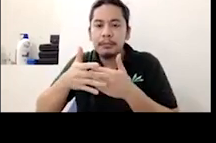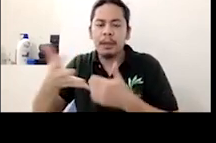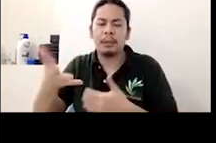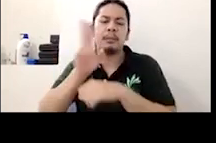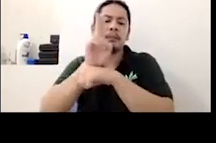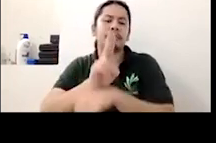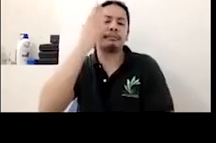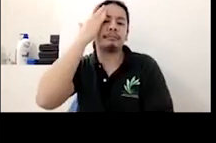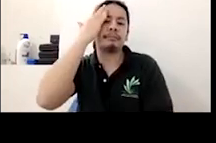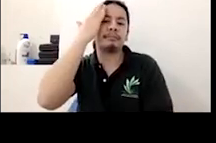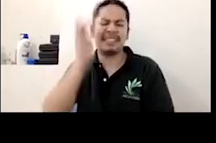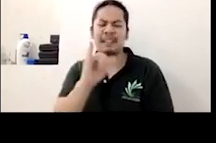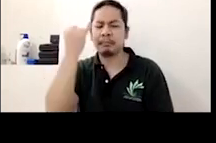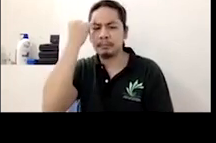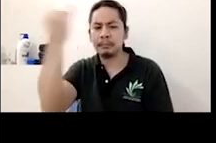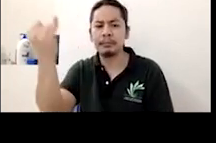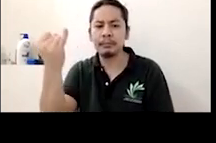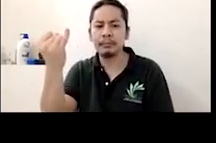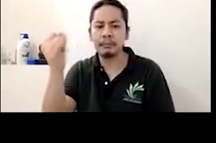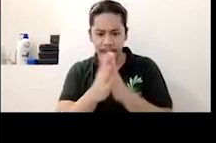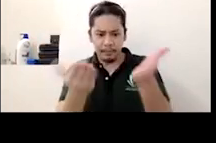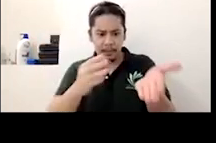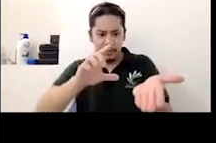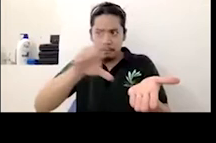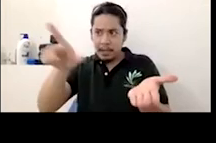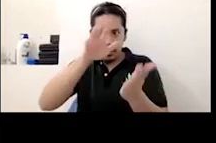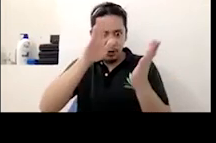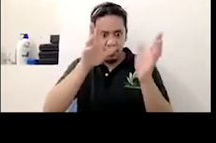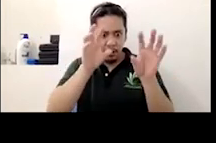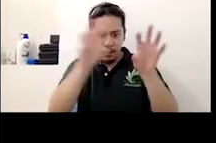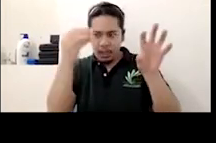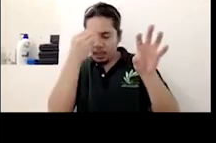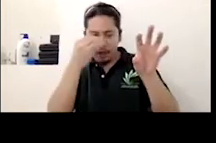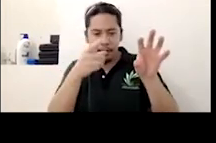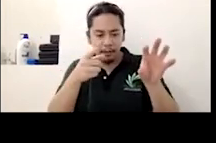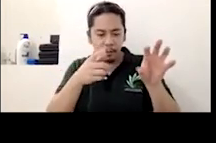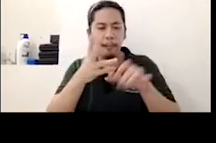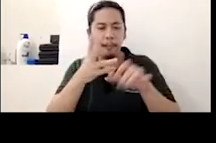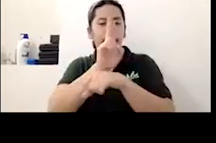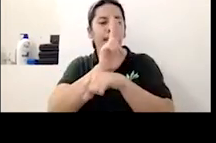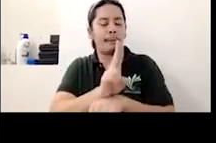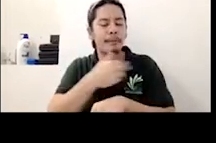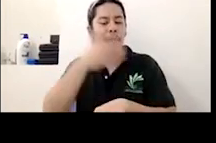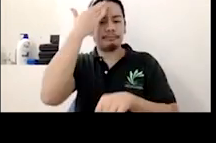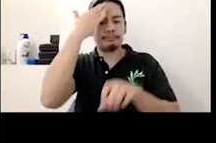right? So um, I just have an idea though